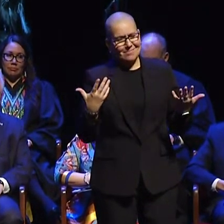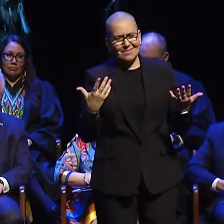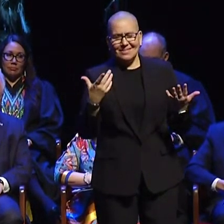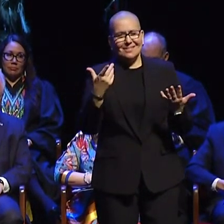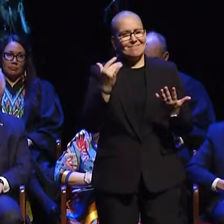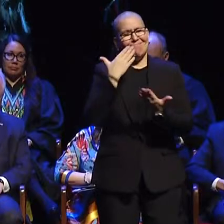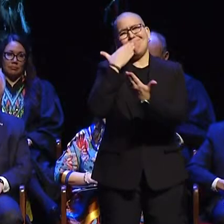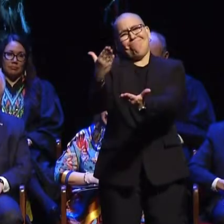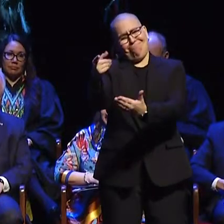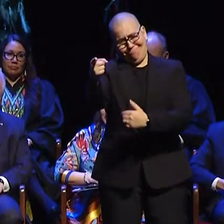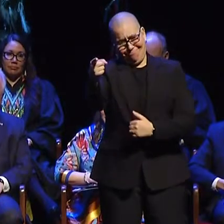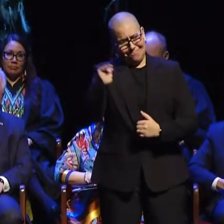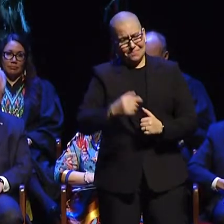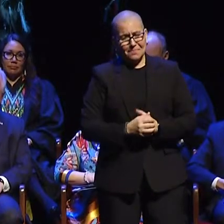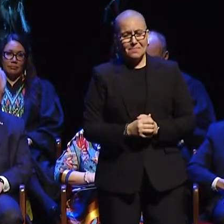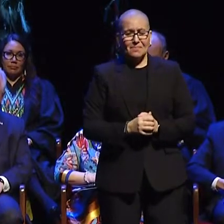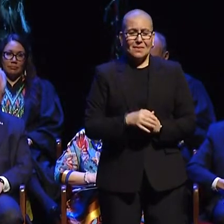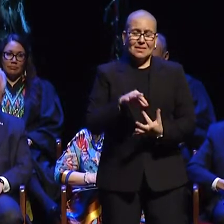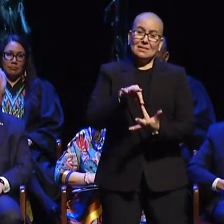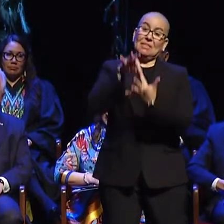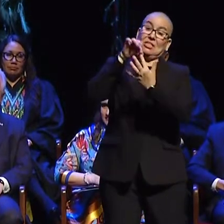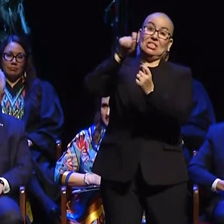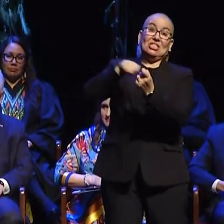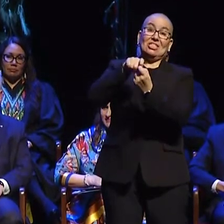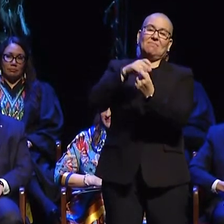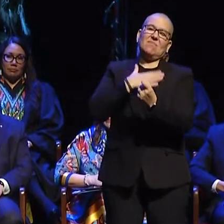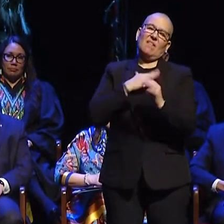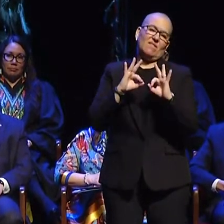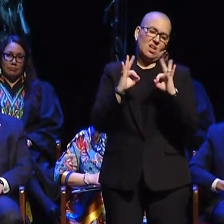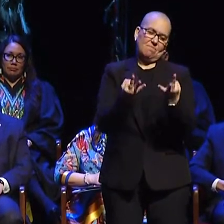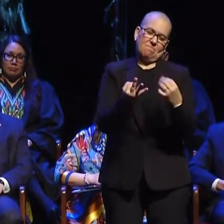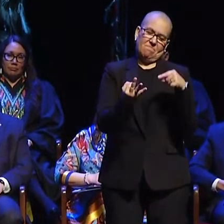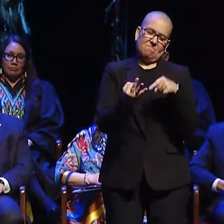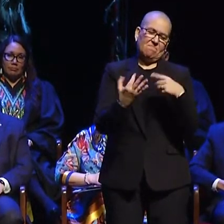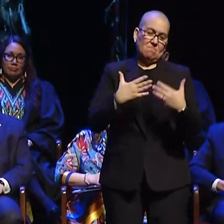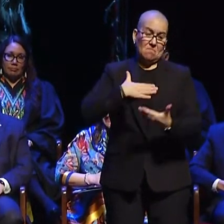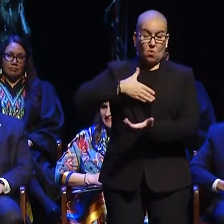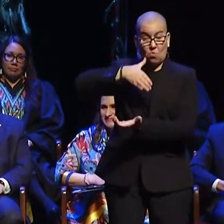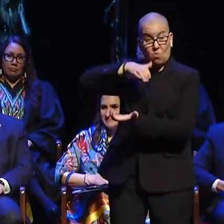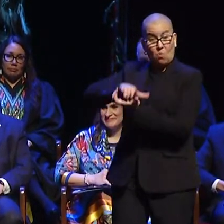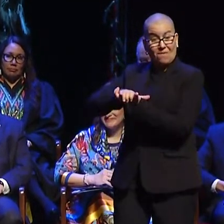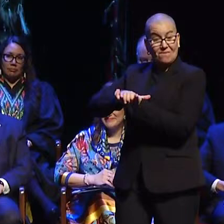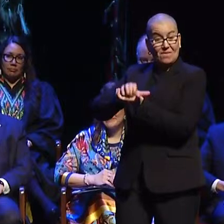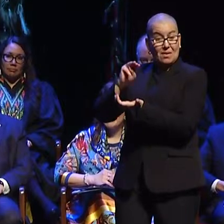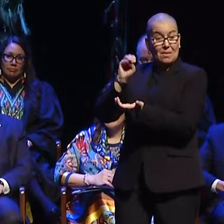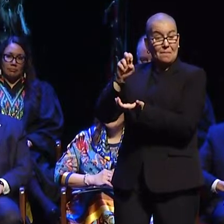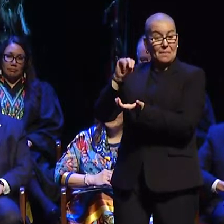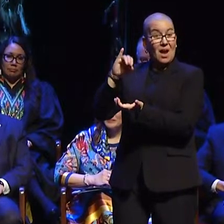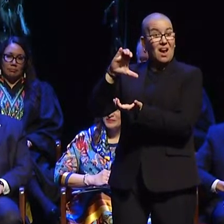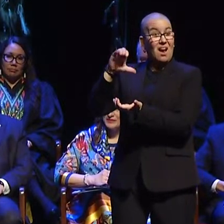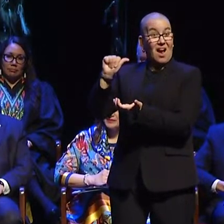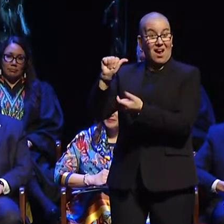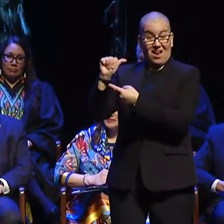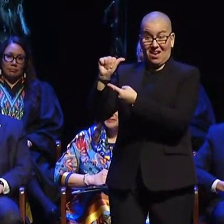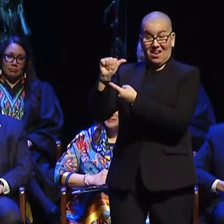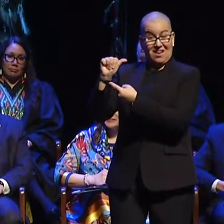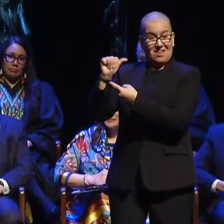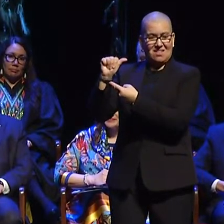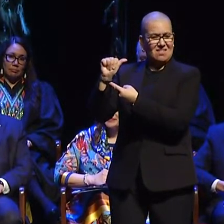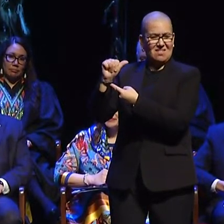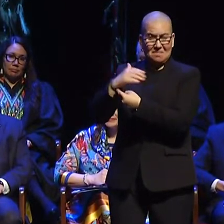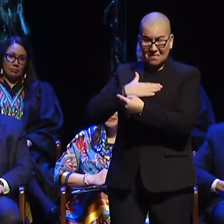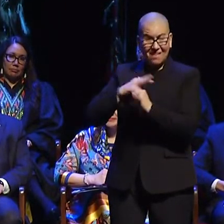also like to especially thank my family, including my wife, Monica Hurtado, who's here today, and my family, including my